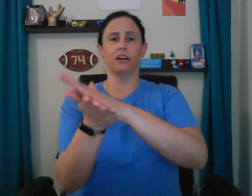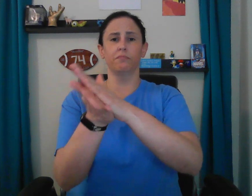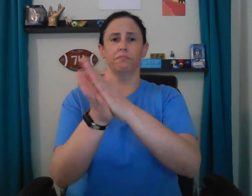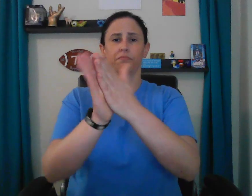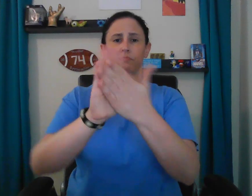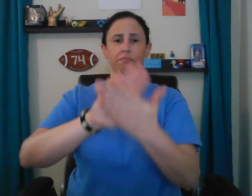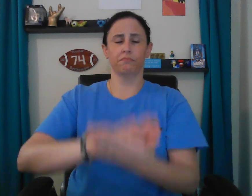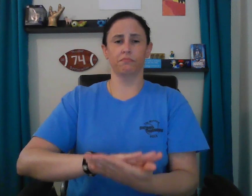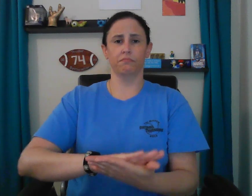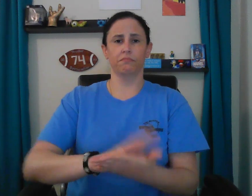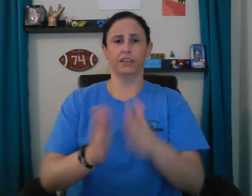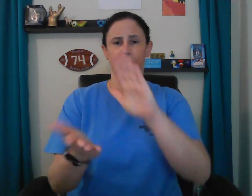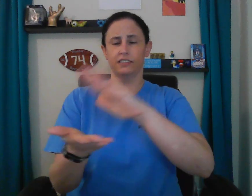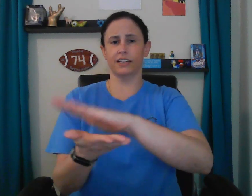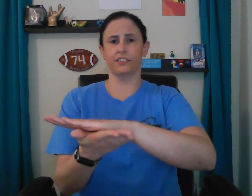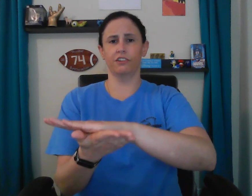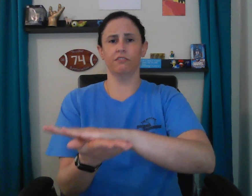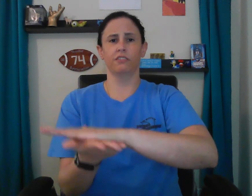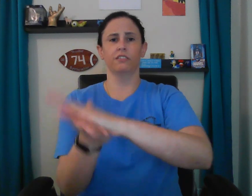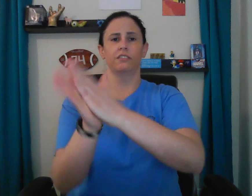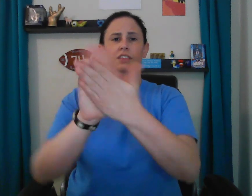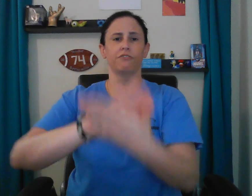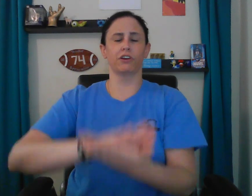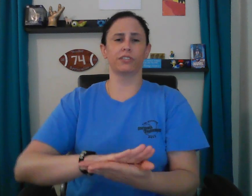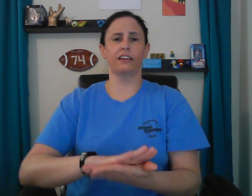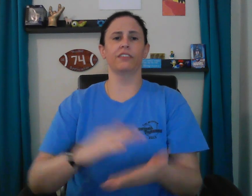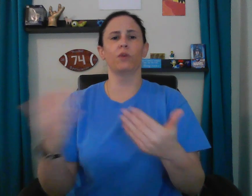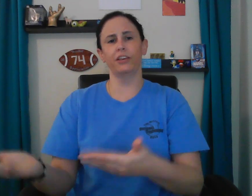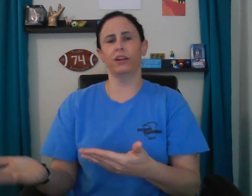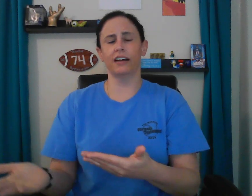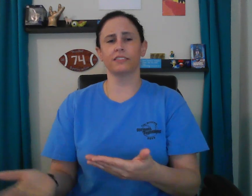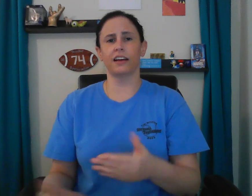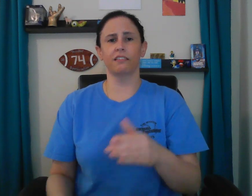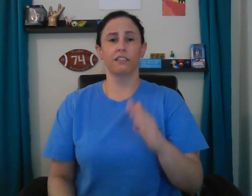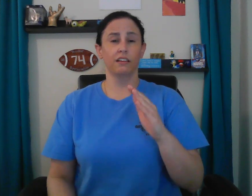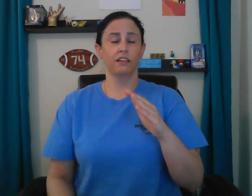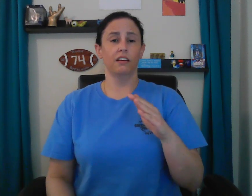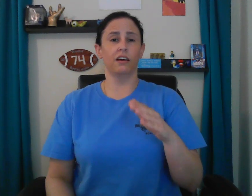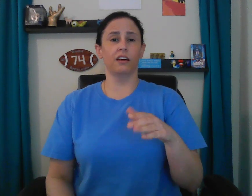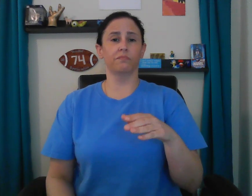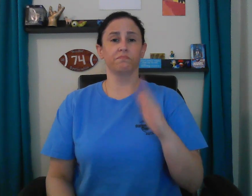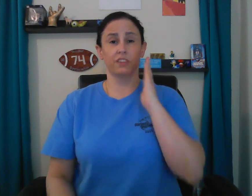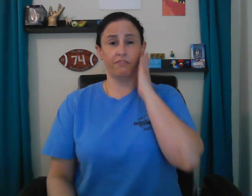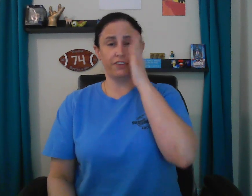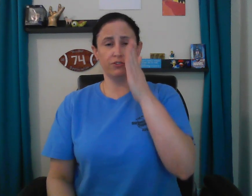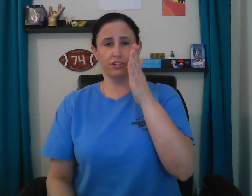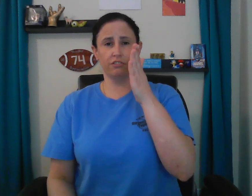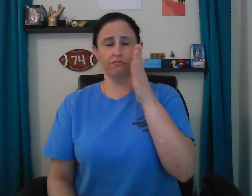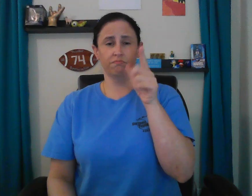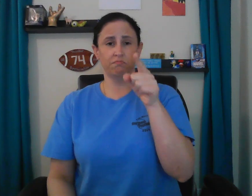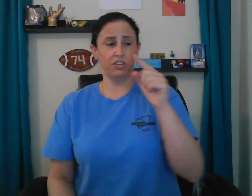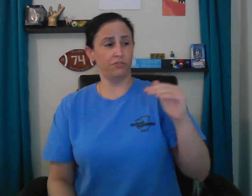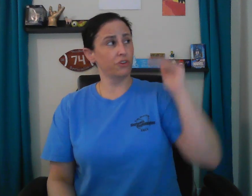become, hands together, they rotate. And the way you would ask that, future, you grow